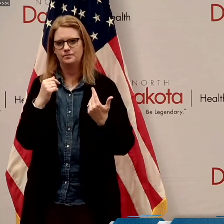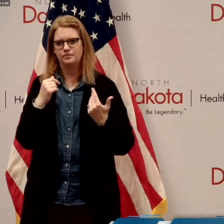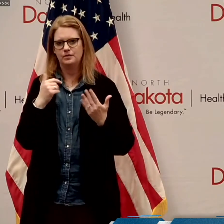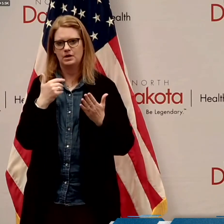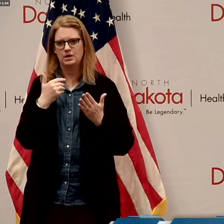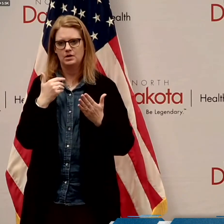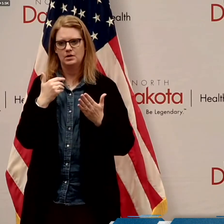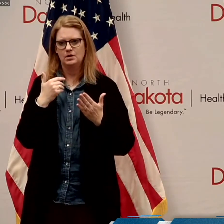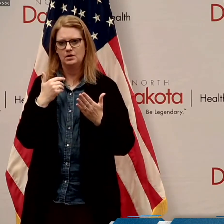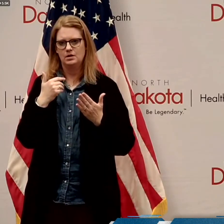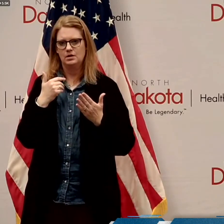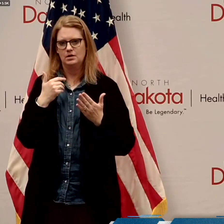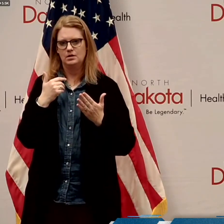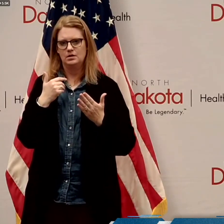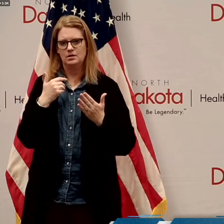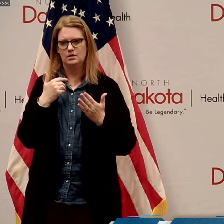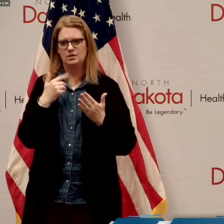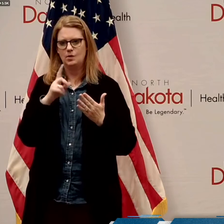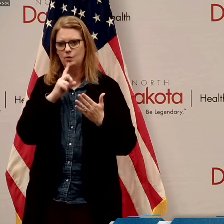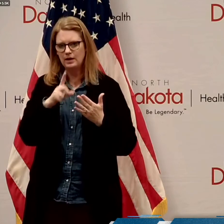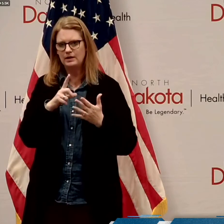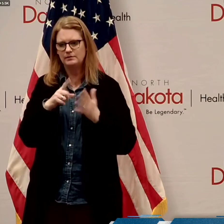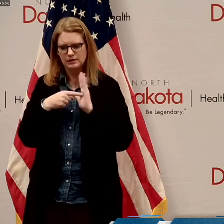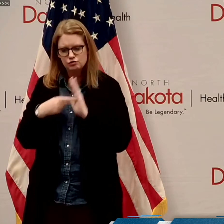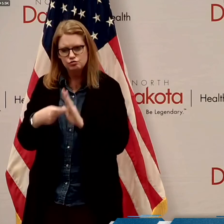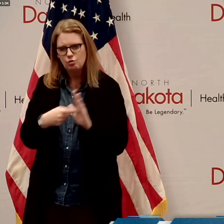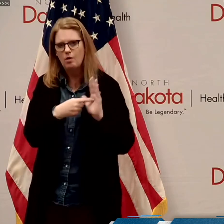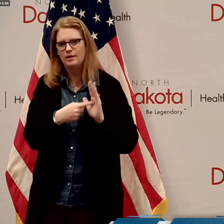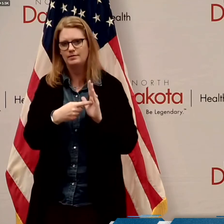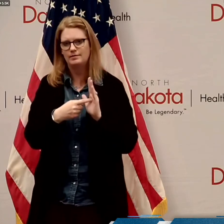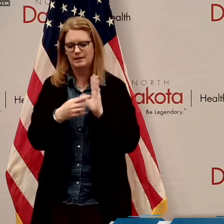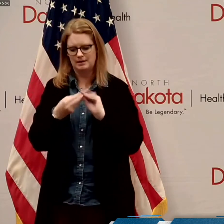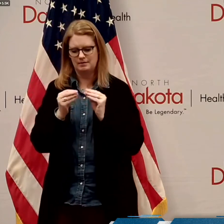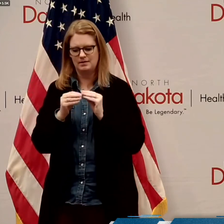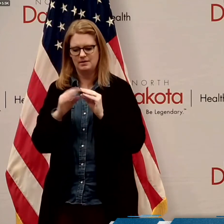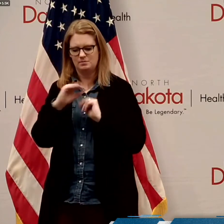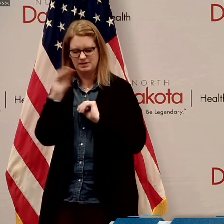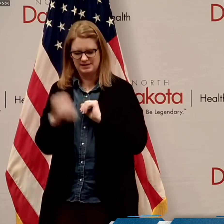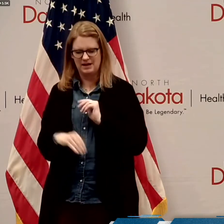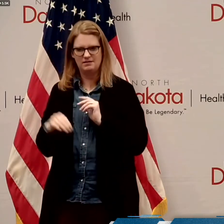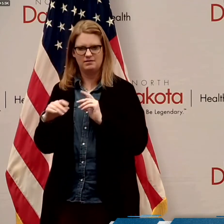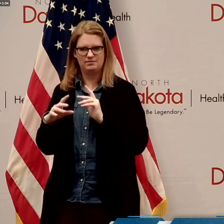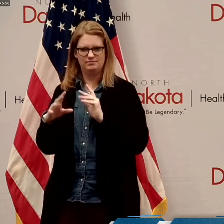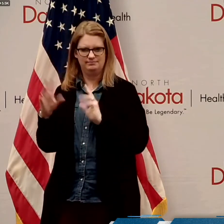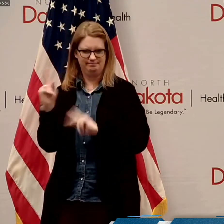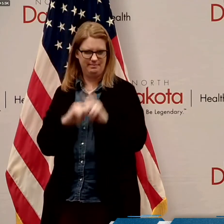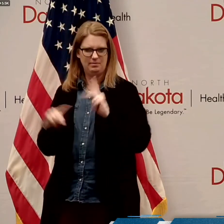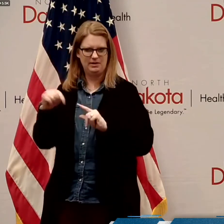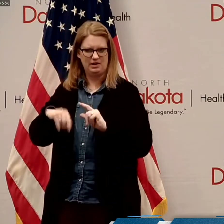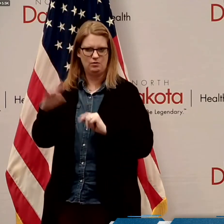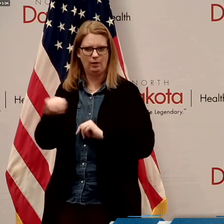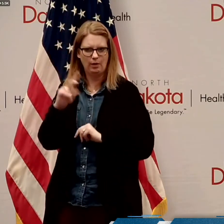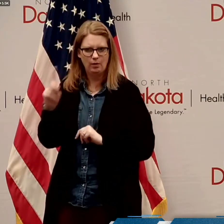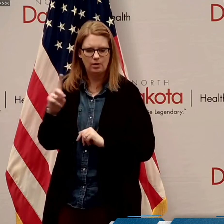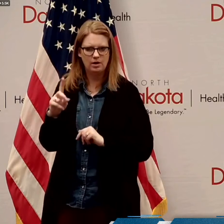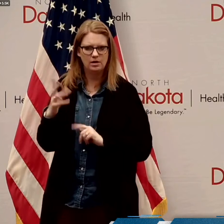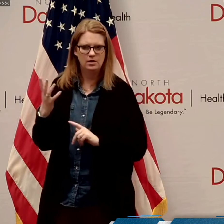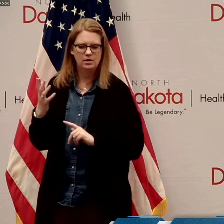of population in North Dakota that's in those age ranges. So I think what we're seeing is that